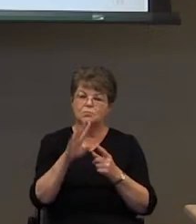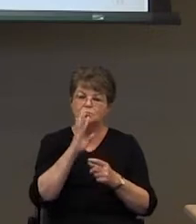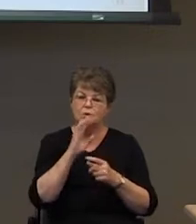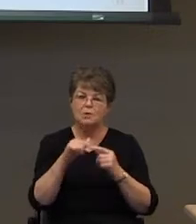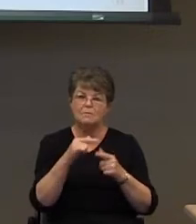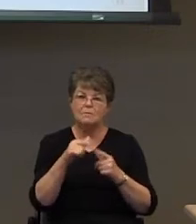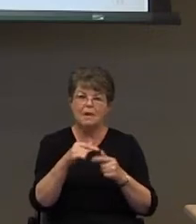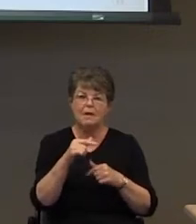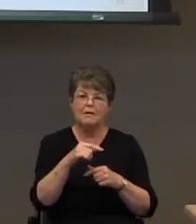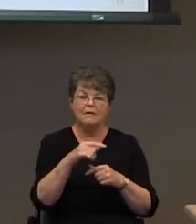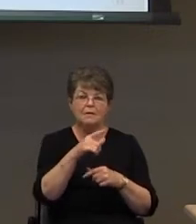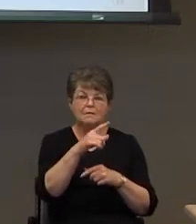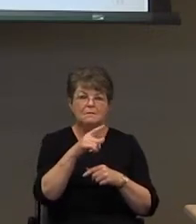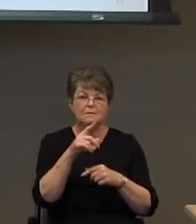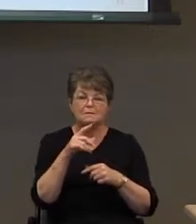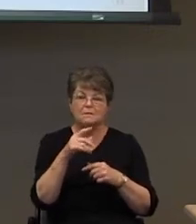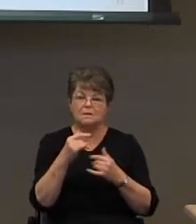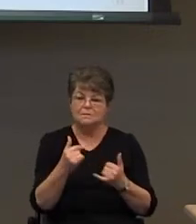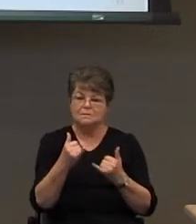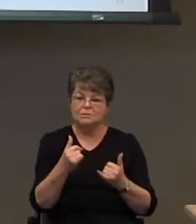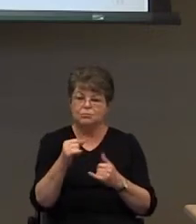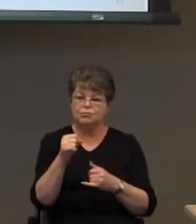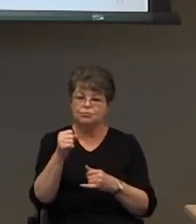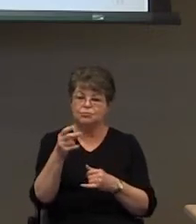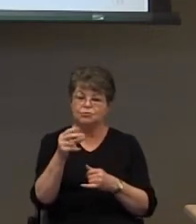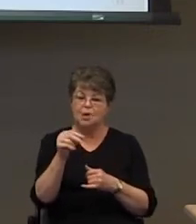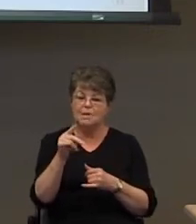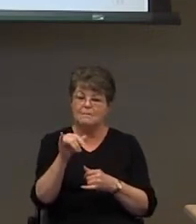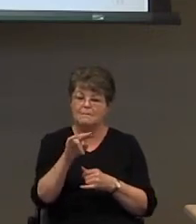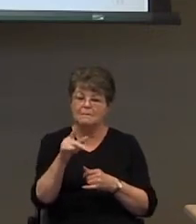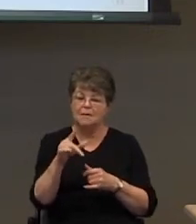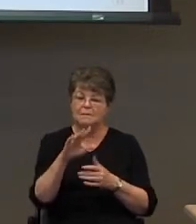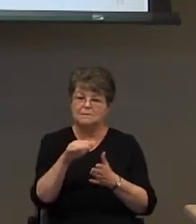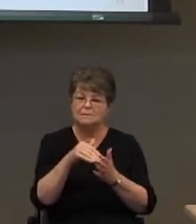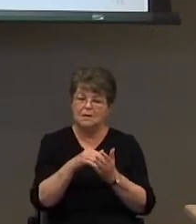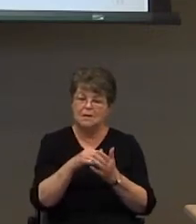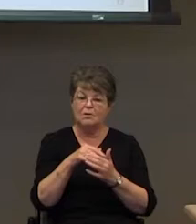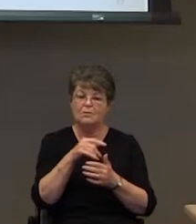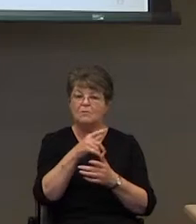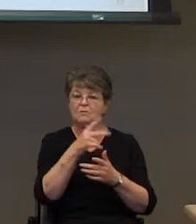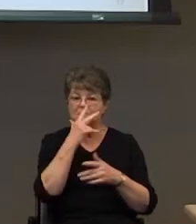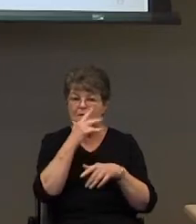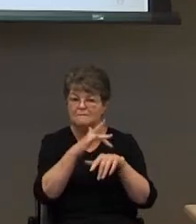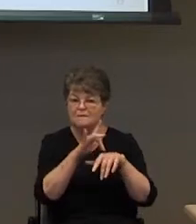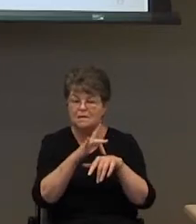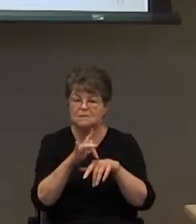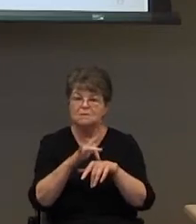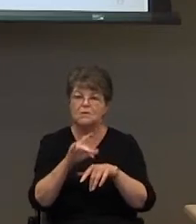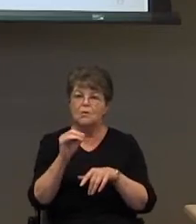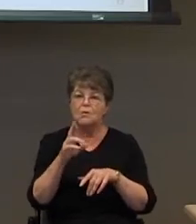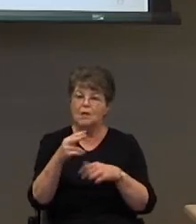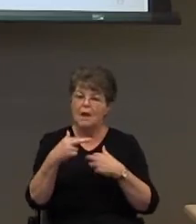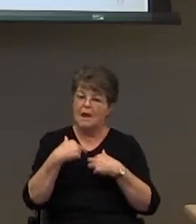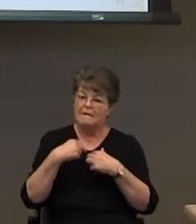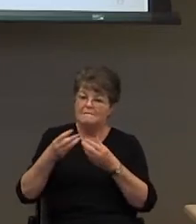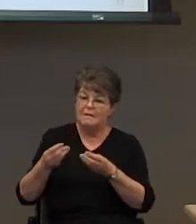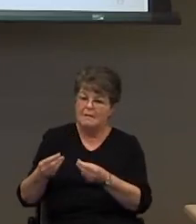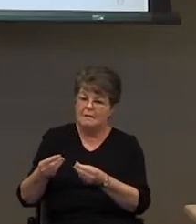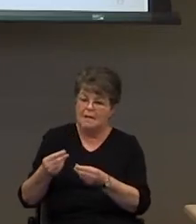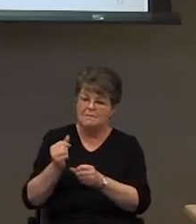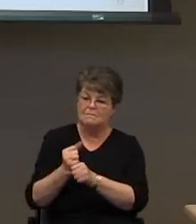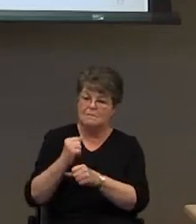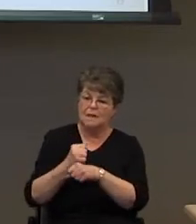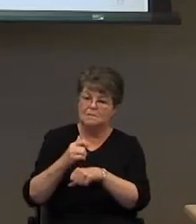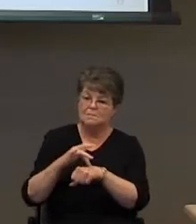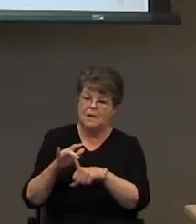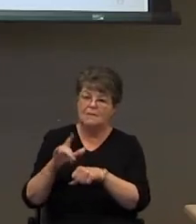shopping center owner that has vacancy and finding out what their plans are, or someone who's a piece of land that is has the potential to be invested in to make the space that